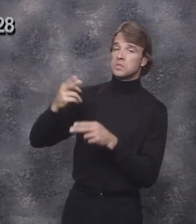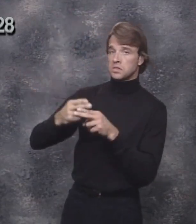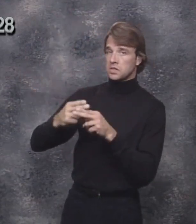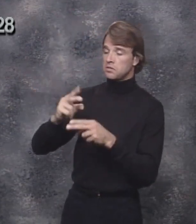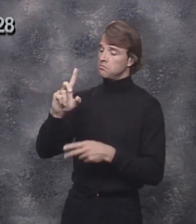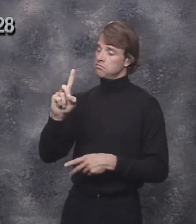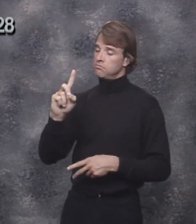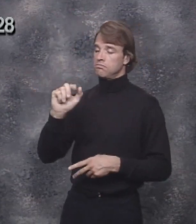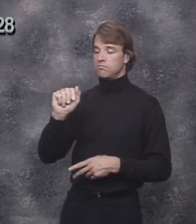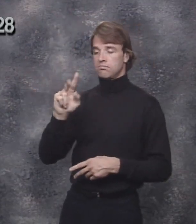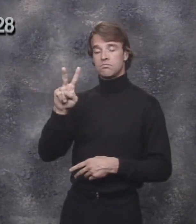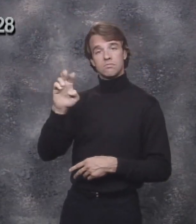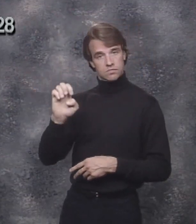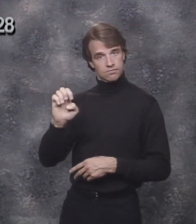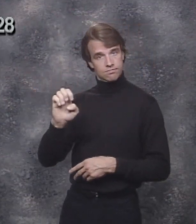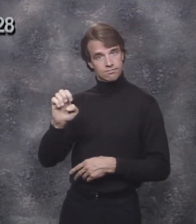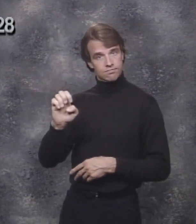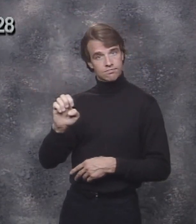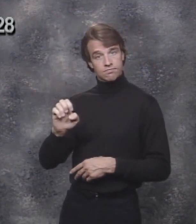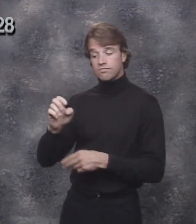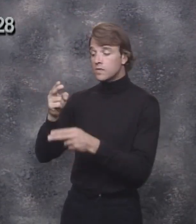Once, a man named Dave,